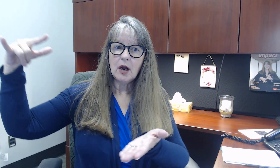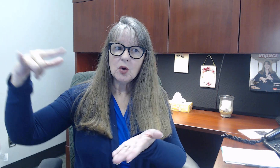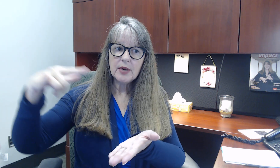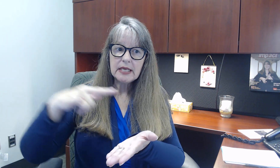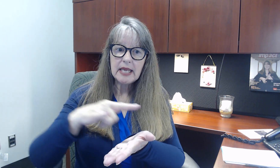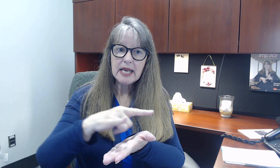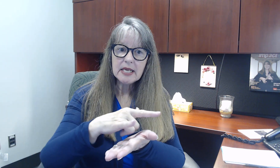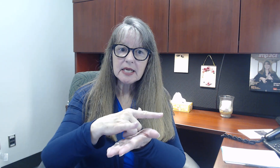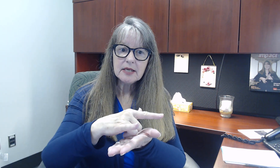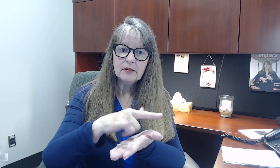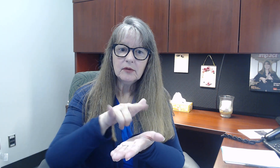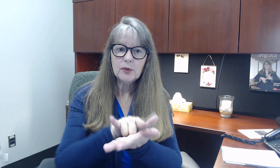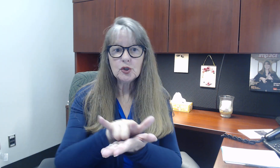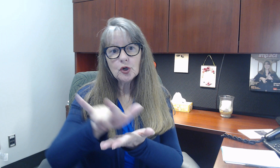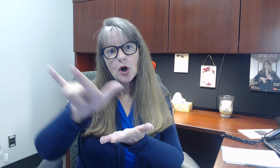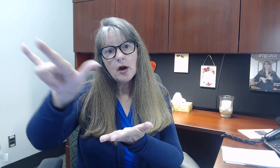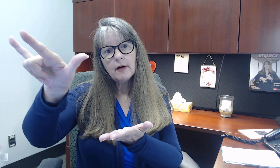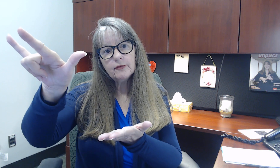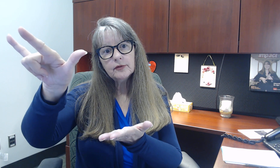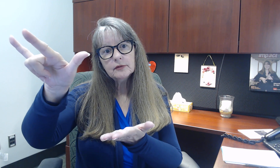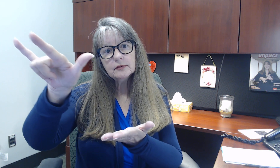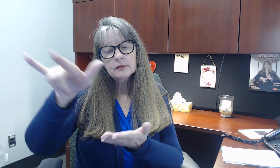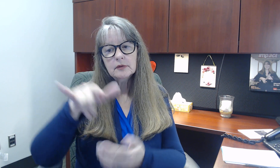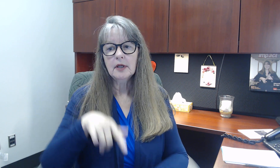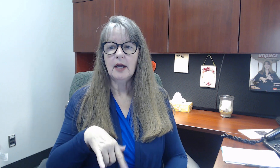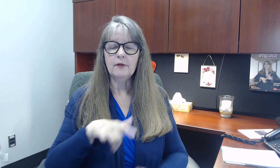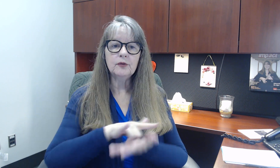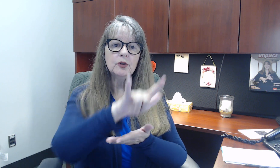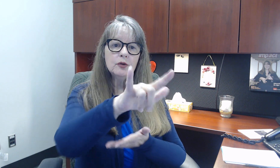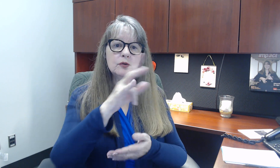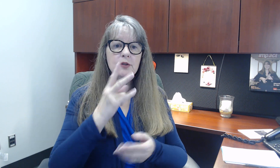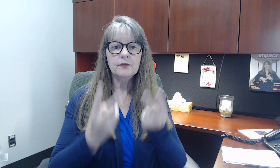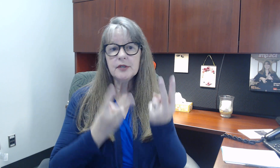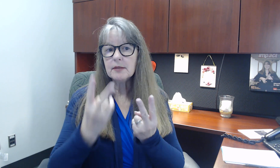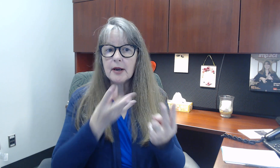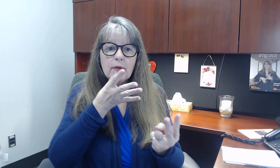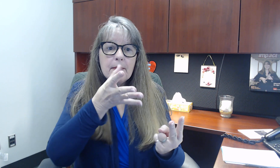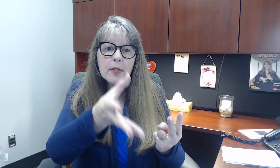we landed. We took off. I flew to visit my grandmother.